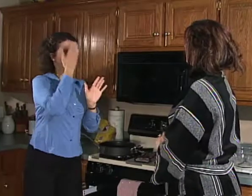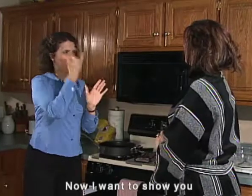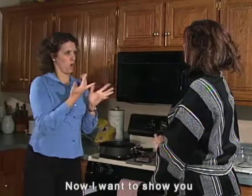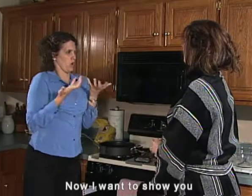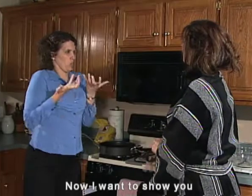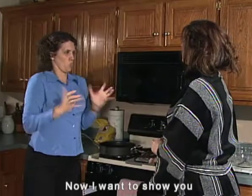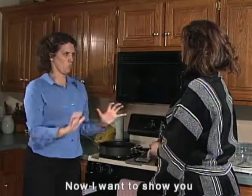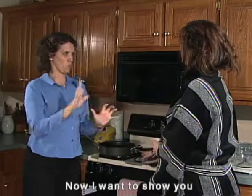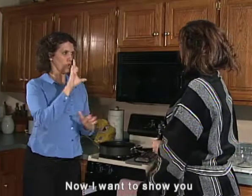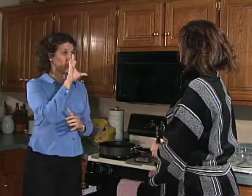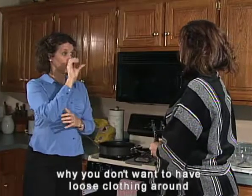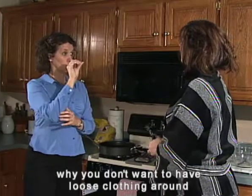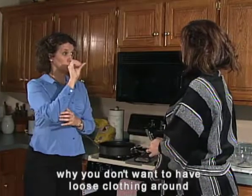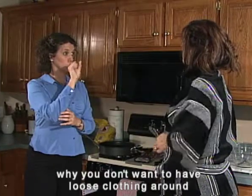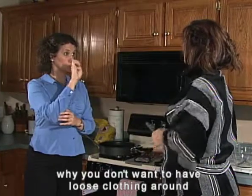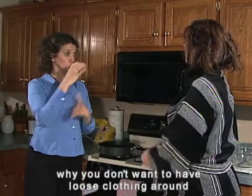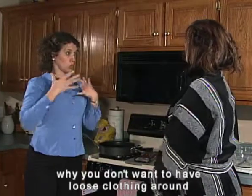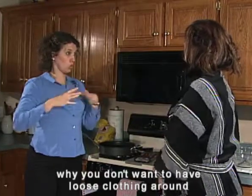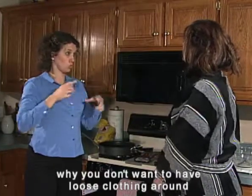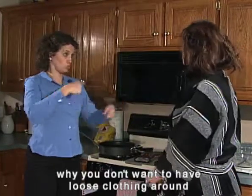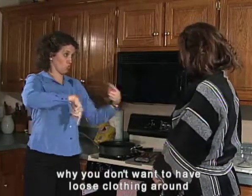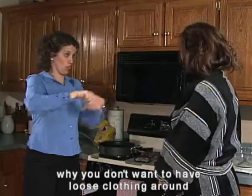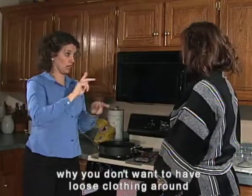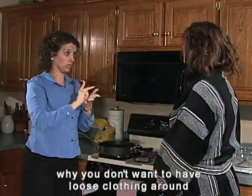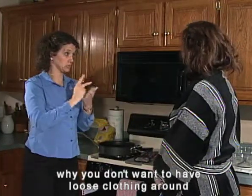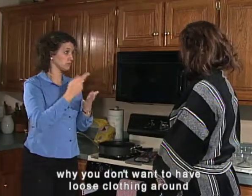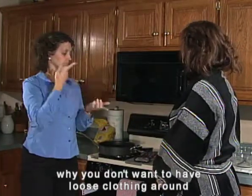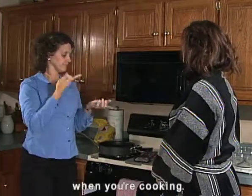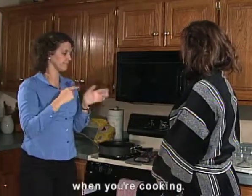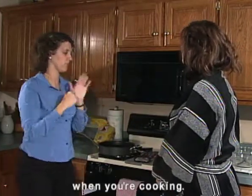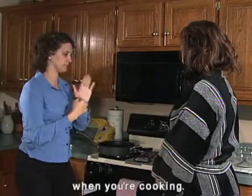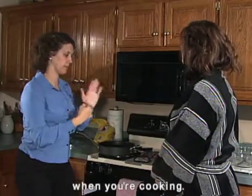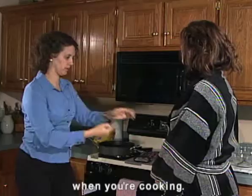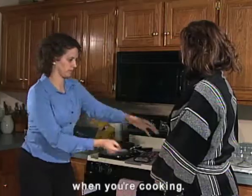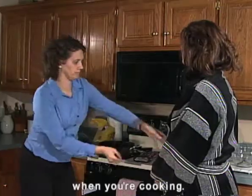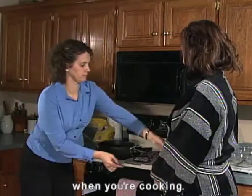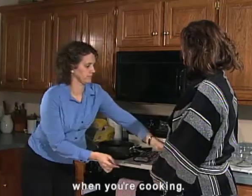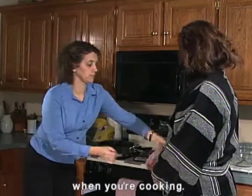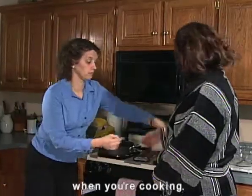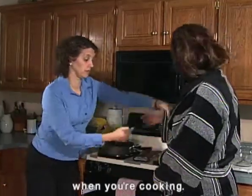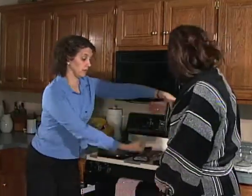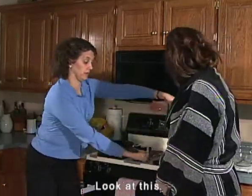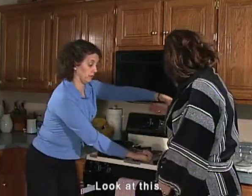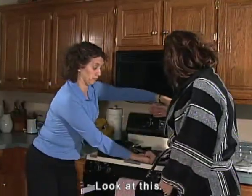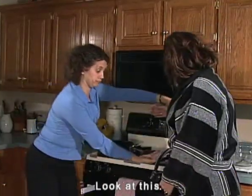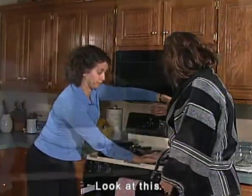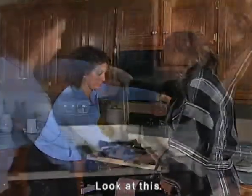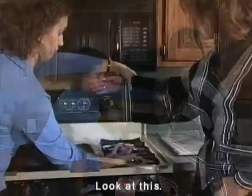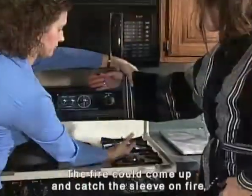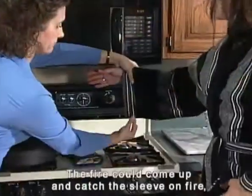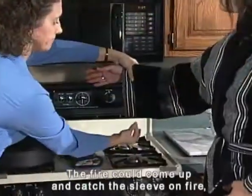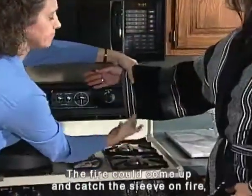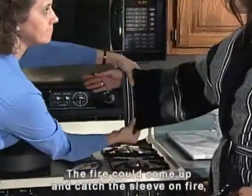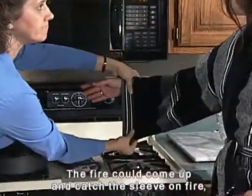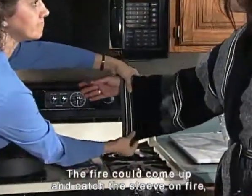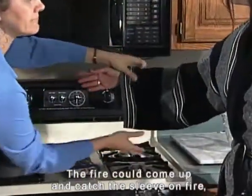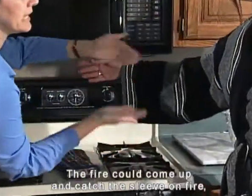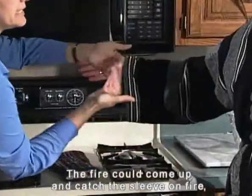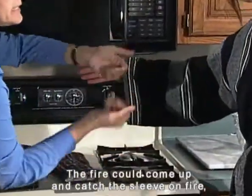Now I want to show you why you don't want to have loose clothing around when you're cooking. Look at this, the fire could come up and